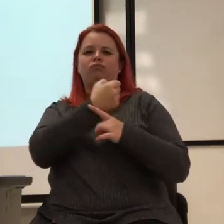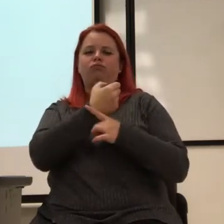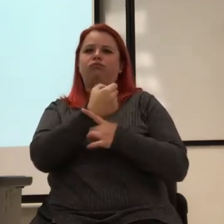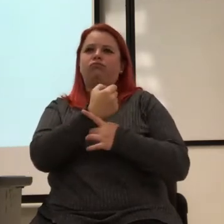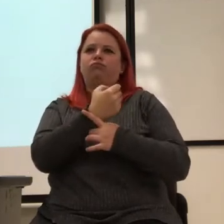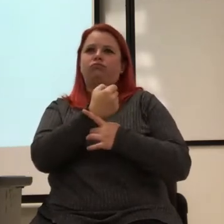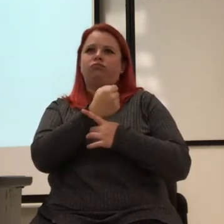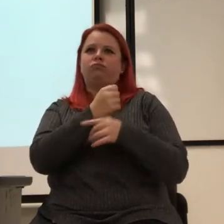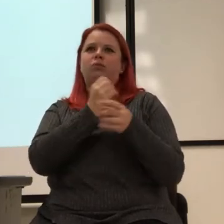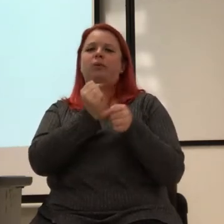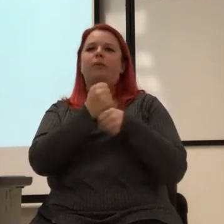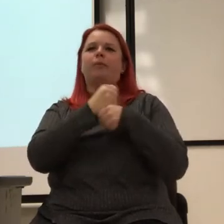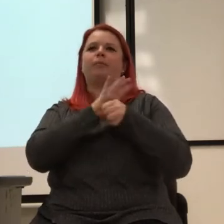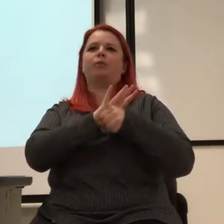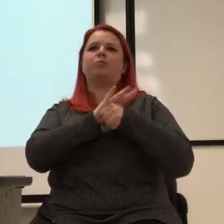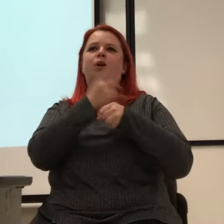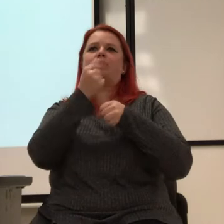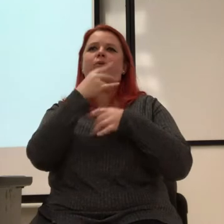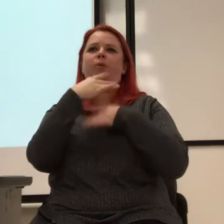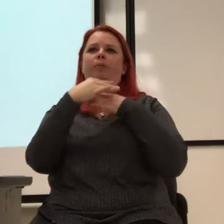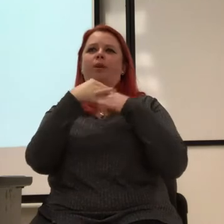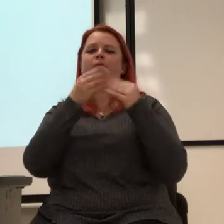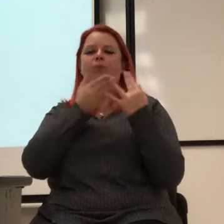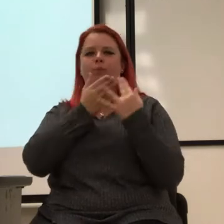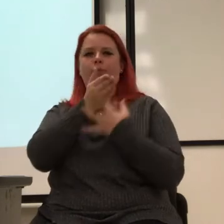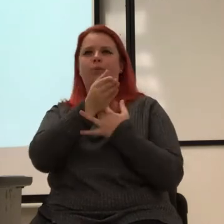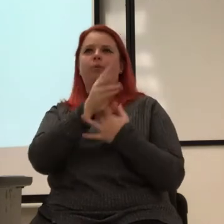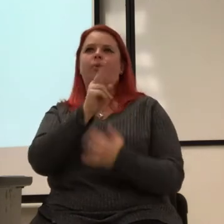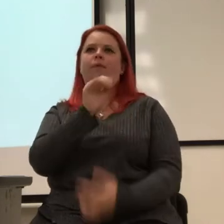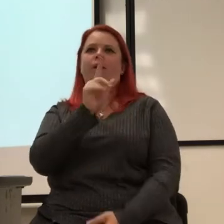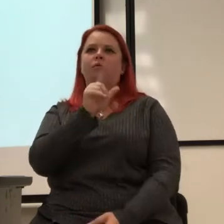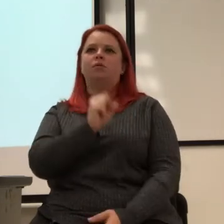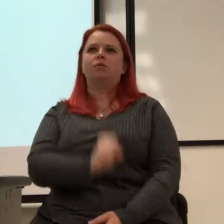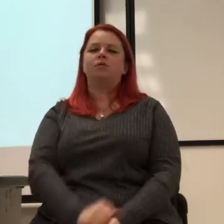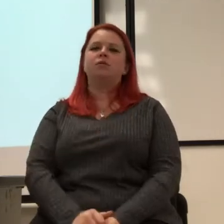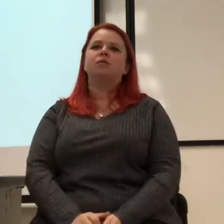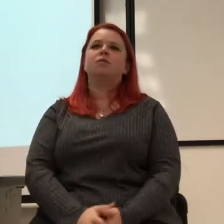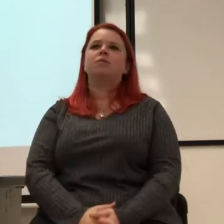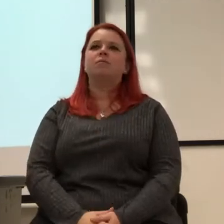blood into the blood vessels. The heart